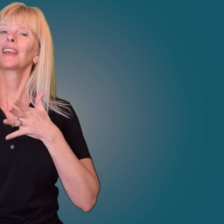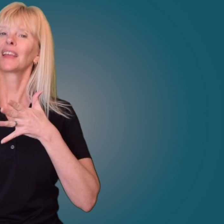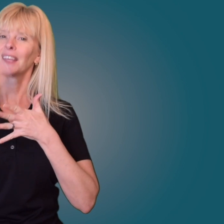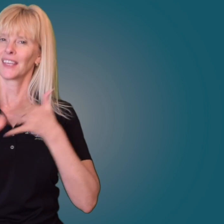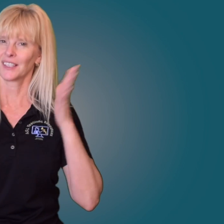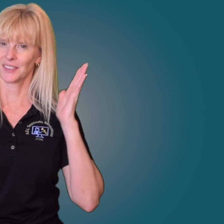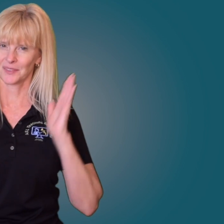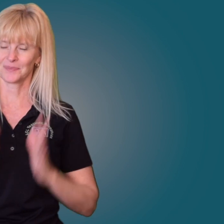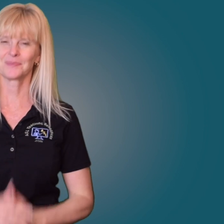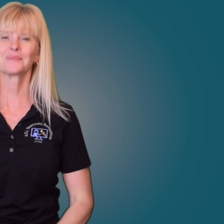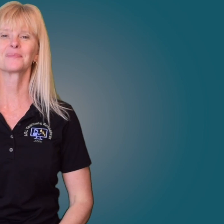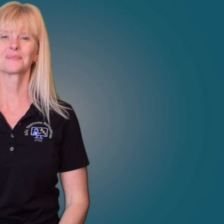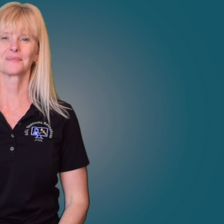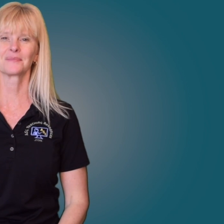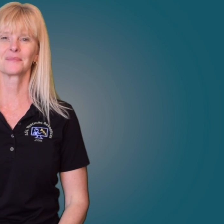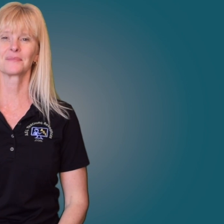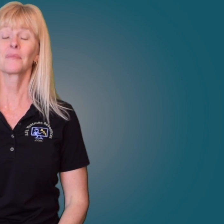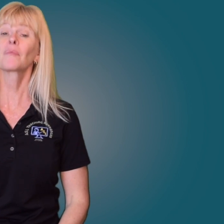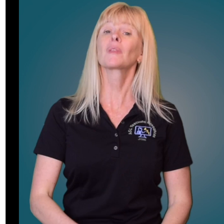The end.